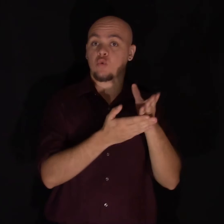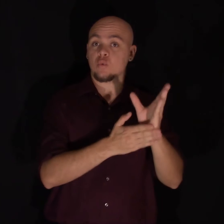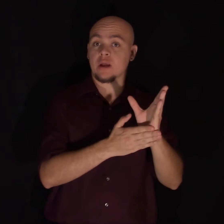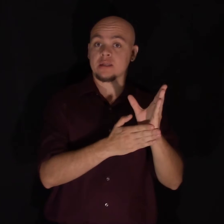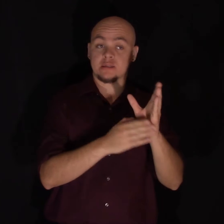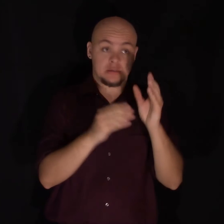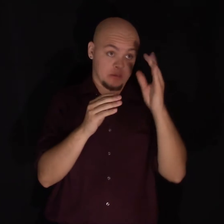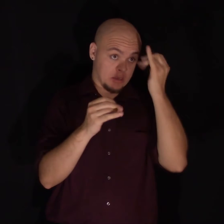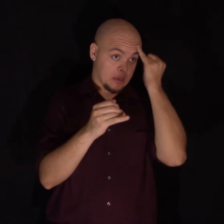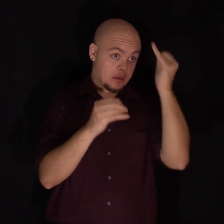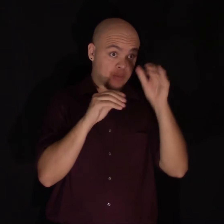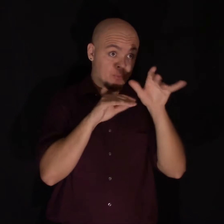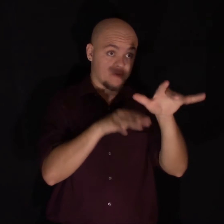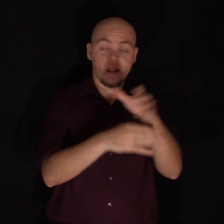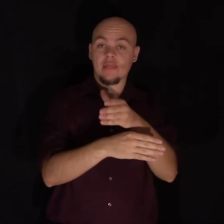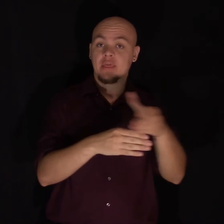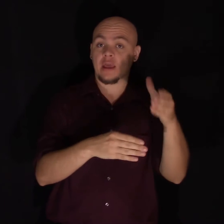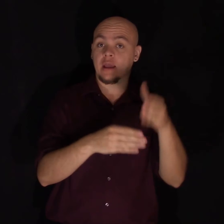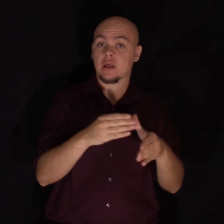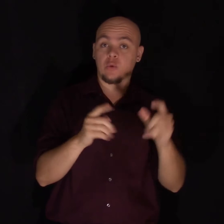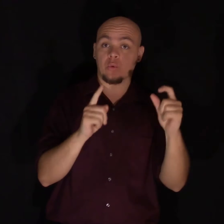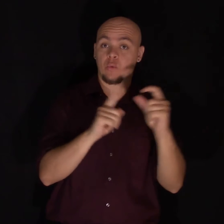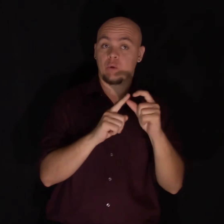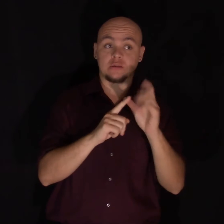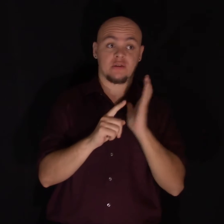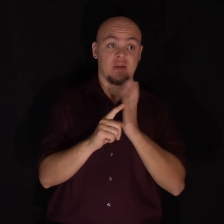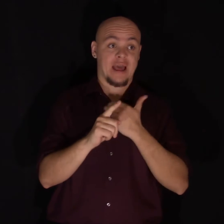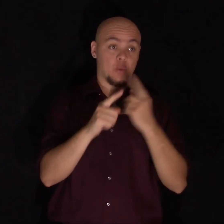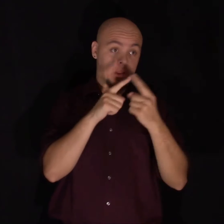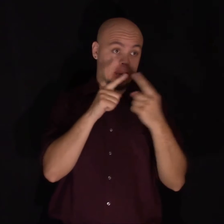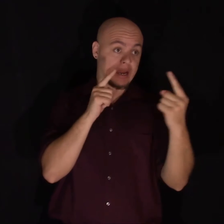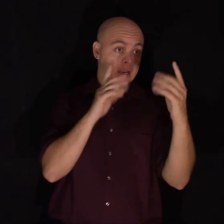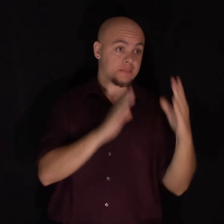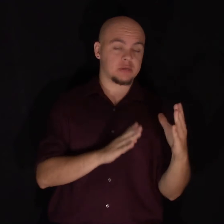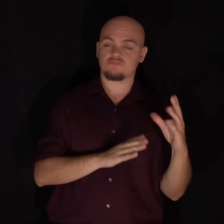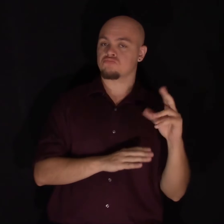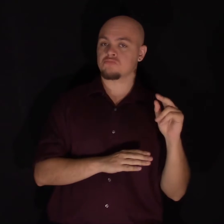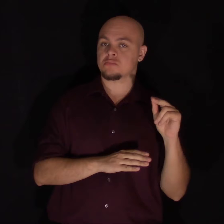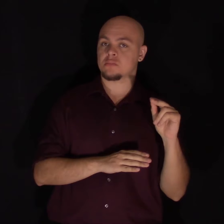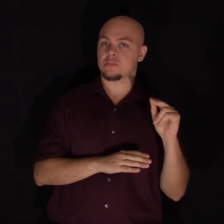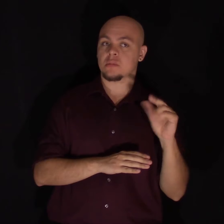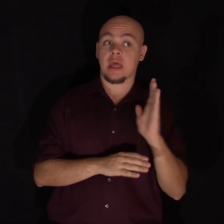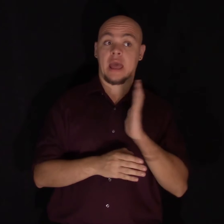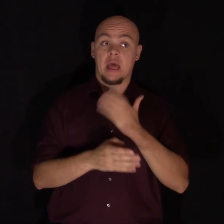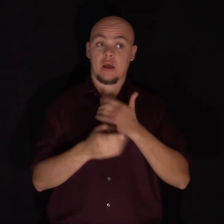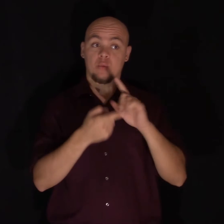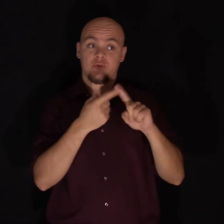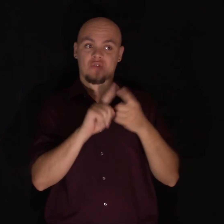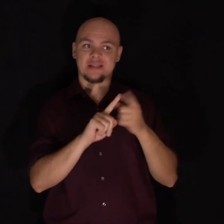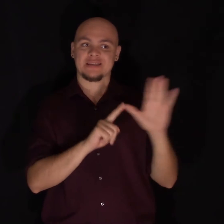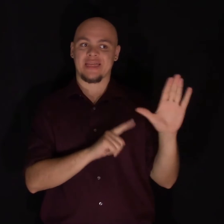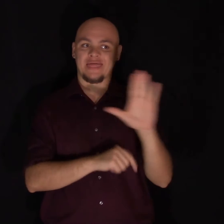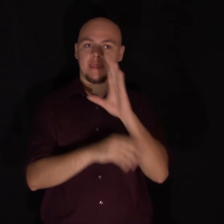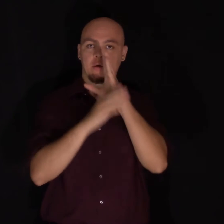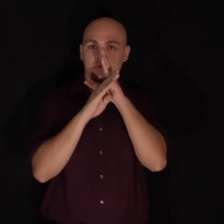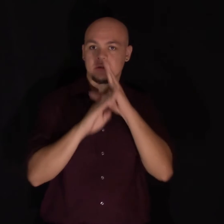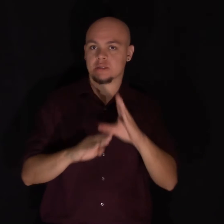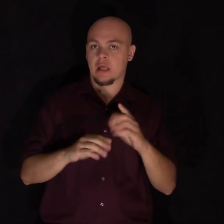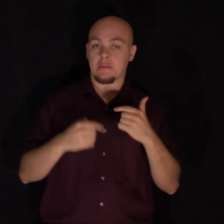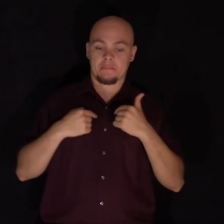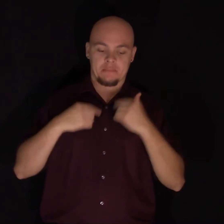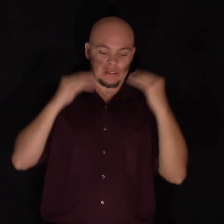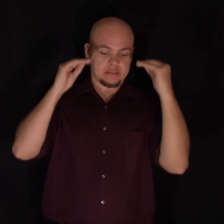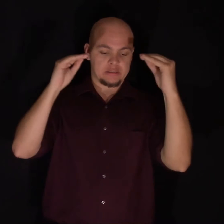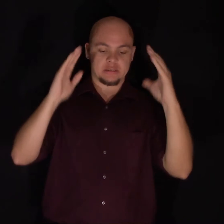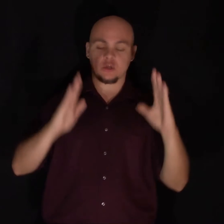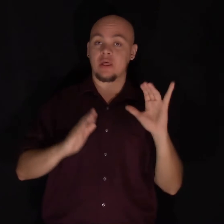end, we will remember not the words of our enemies, but the silence of our friends." As a teacher, I've